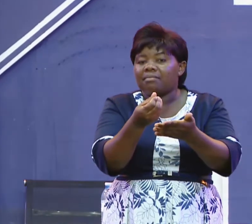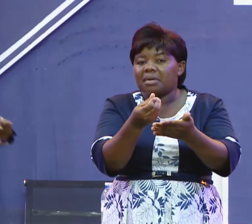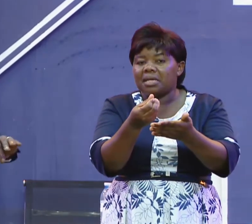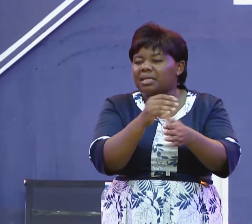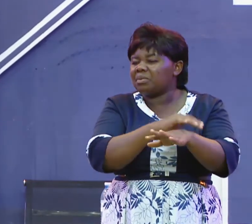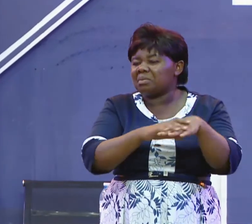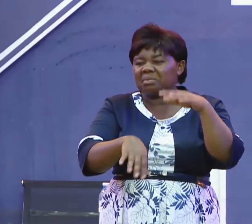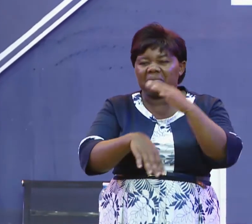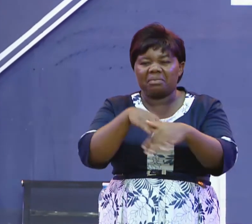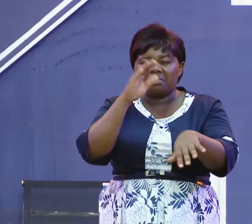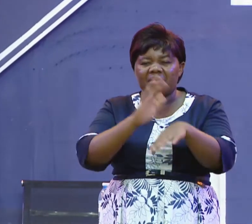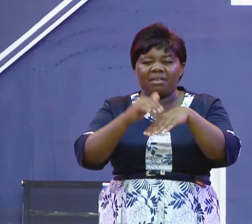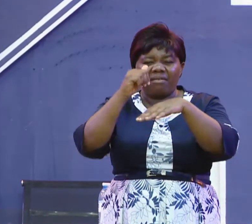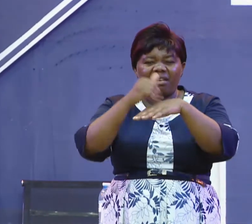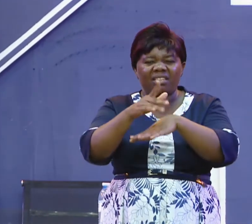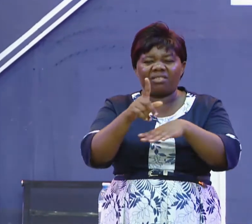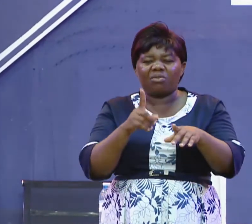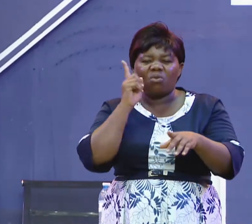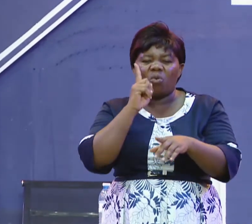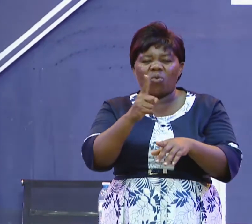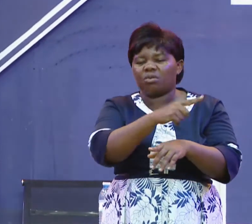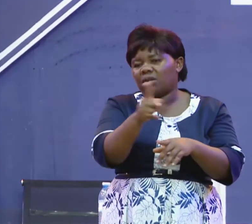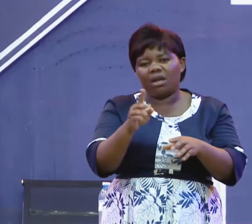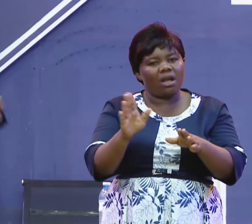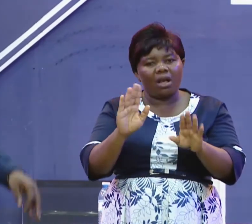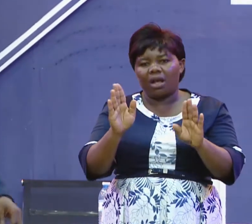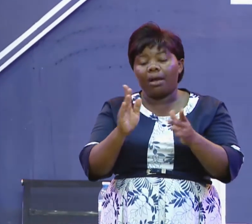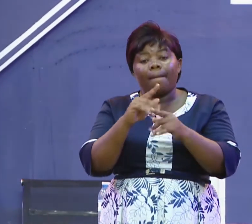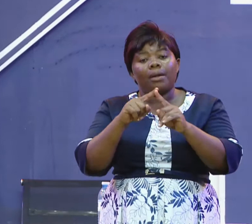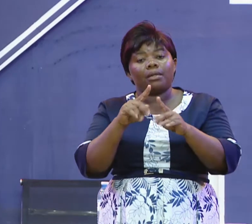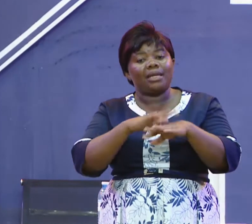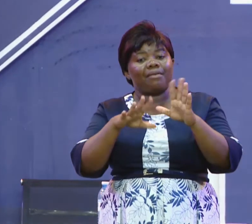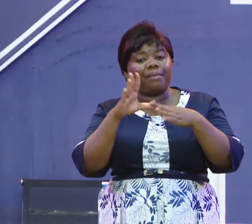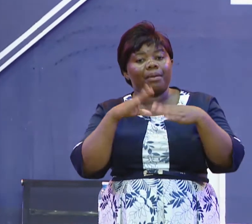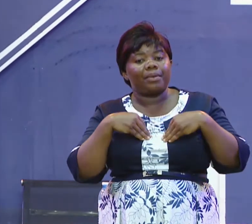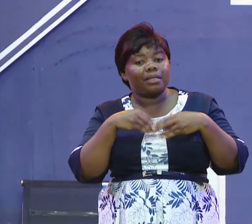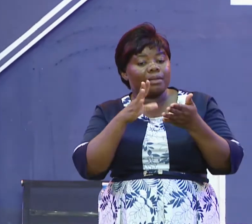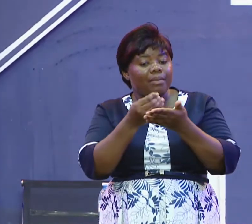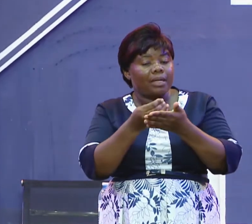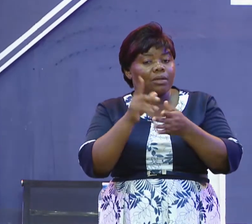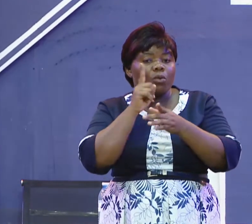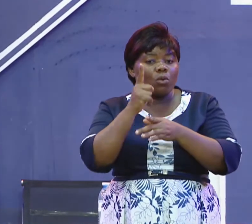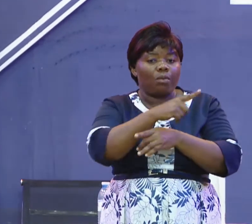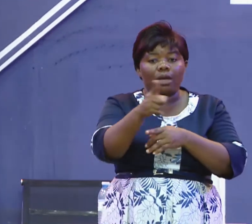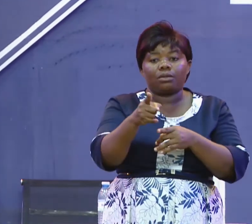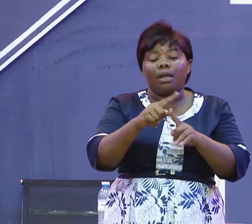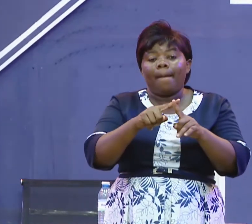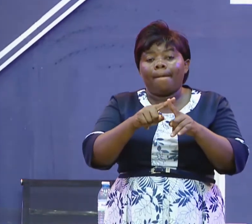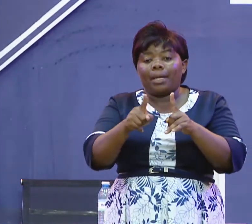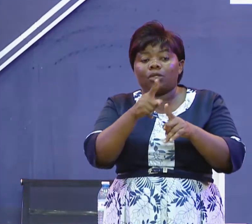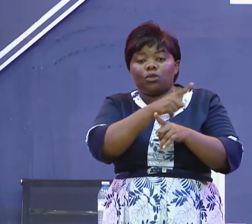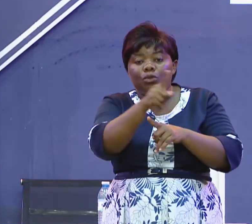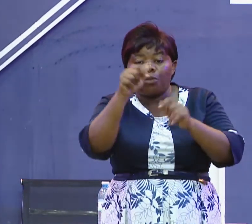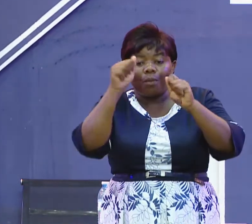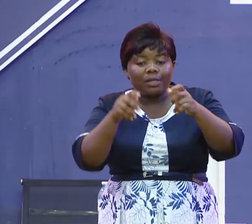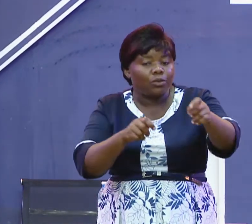against. Let money not send you. Sente tezikuwe ebyokola. Let money not give you what to do. Naye wa sente ebyokukola.